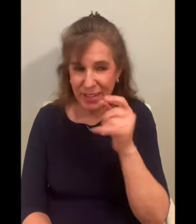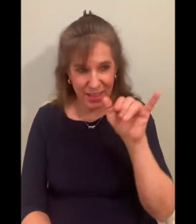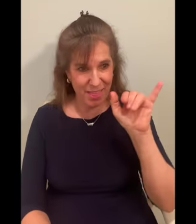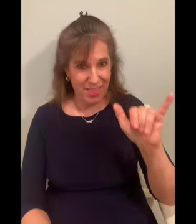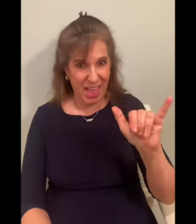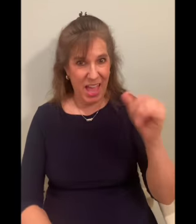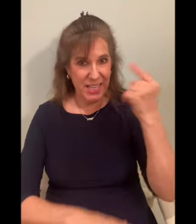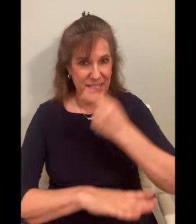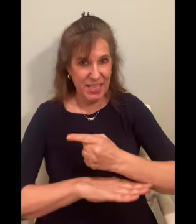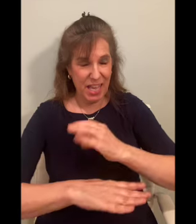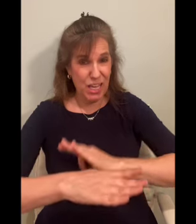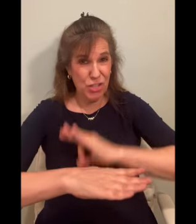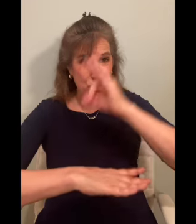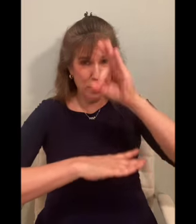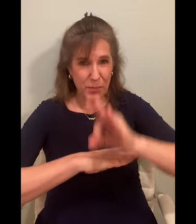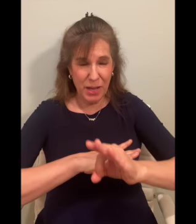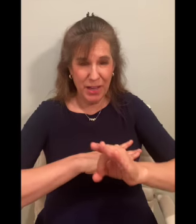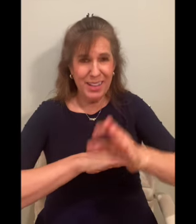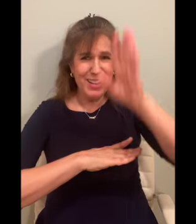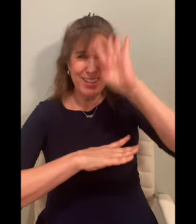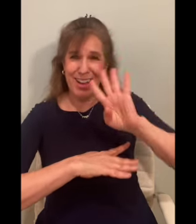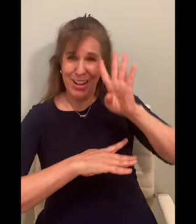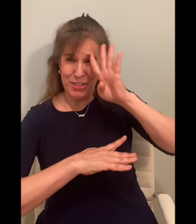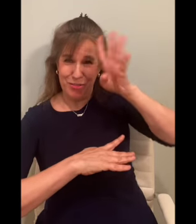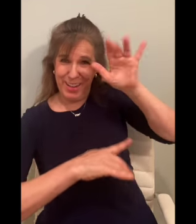a creation of rest. There's some kind of spiritual